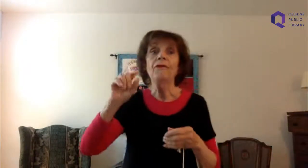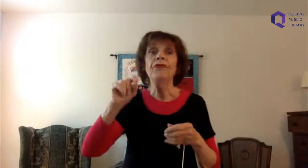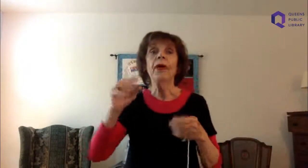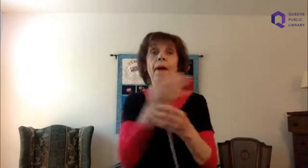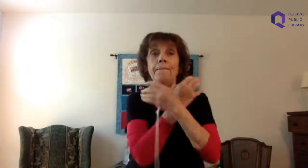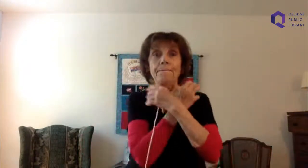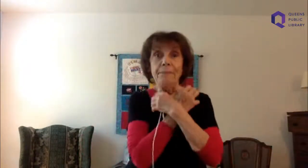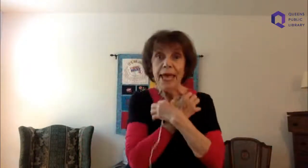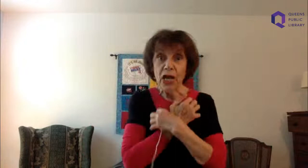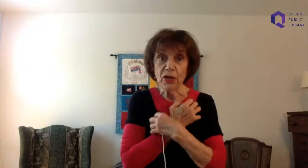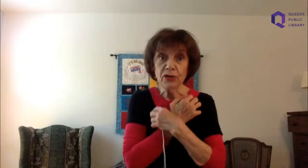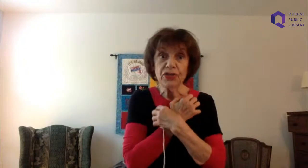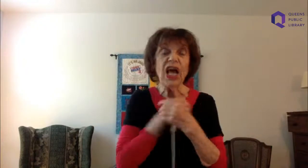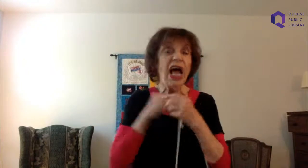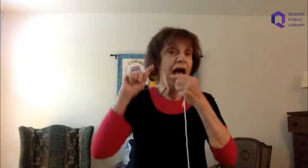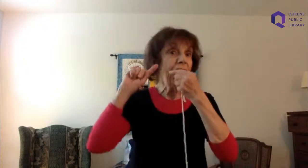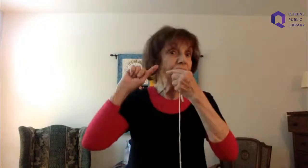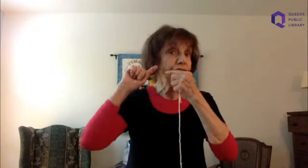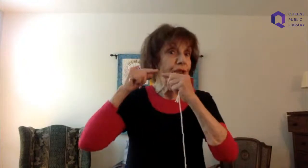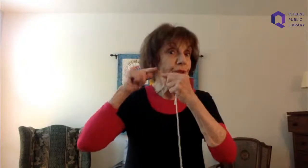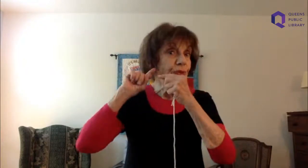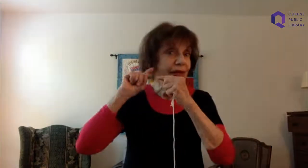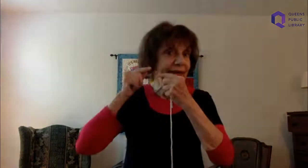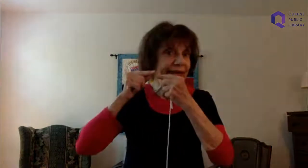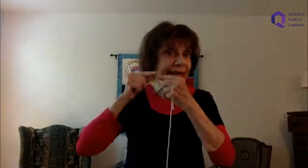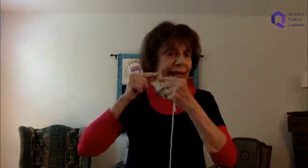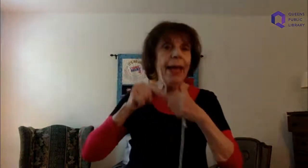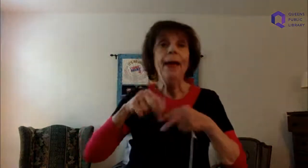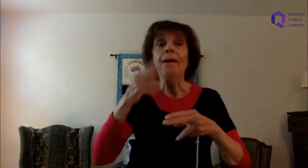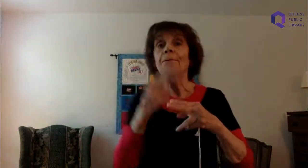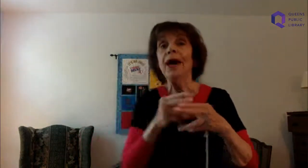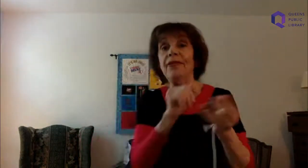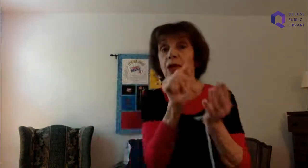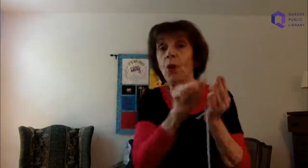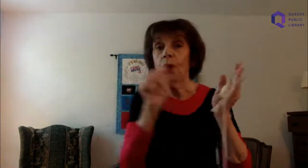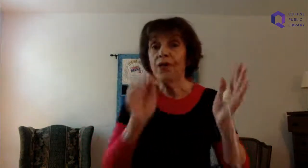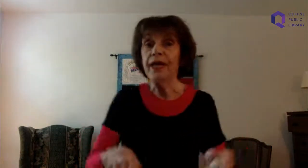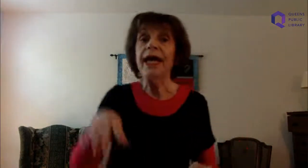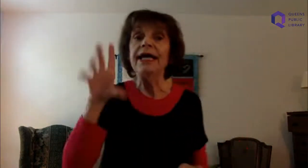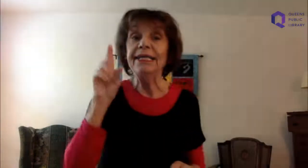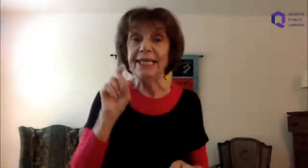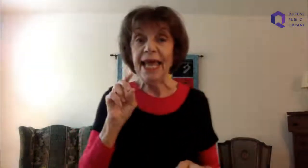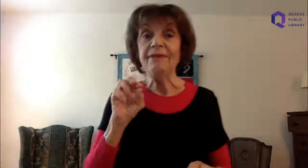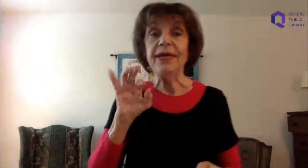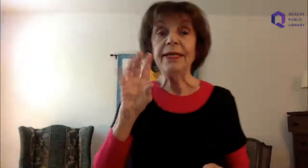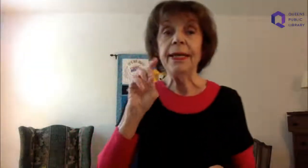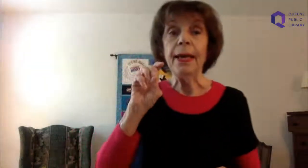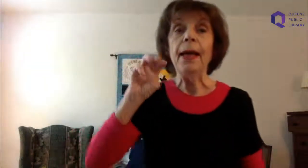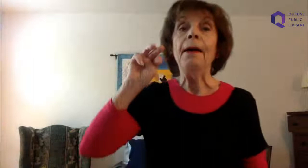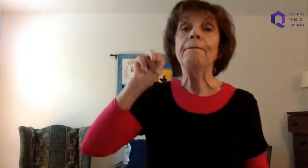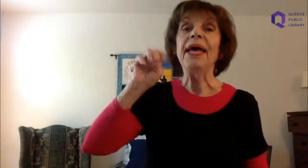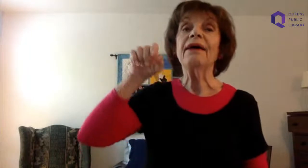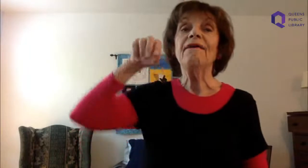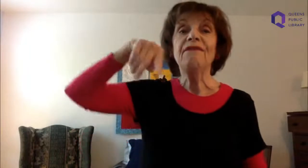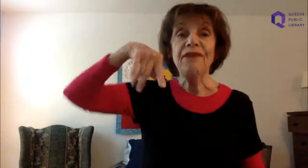the bear's toothache by the author David